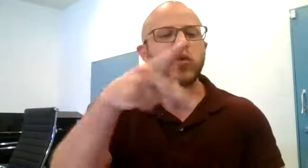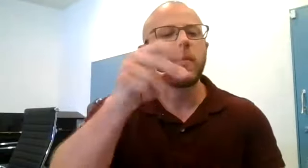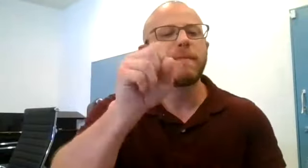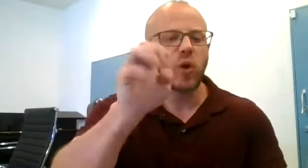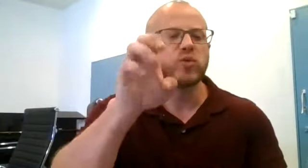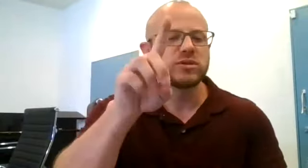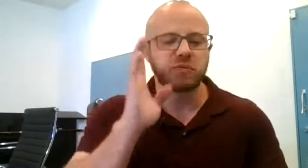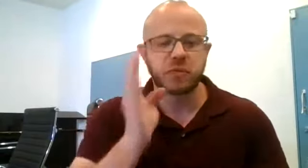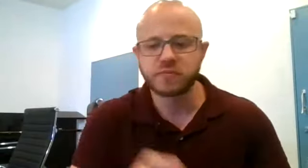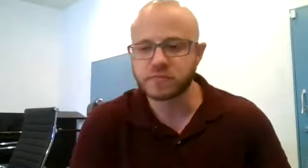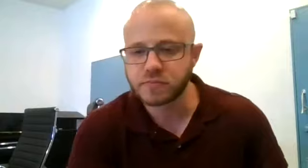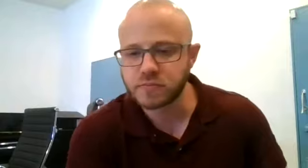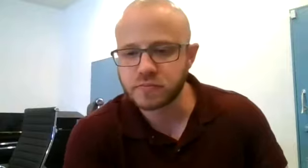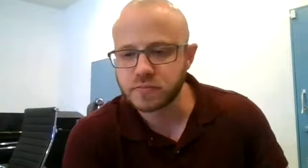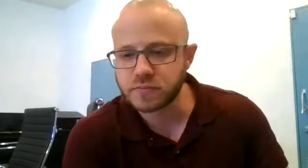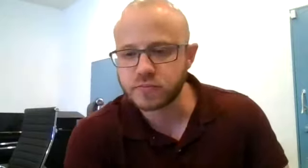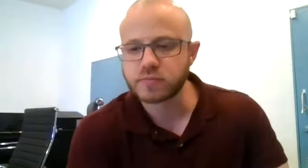sessions, but I'll keep you posted.